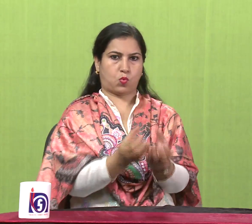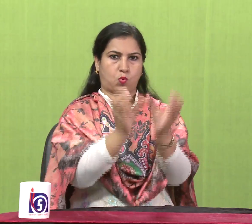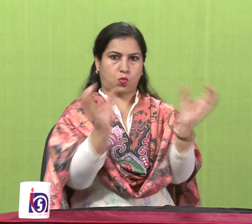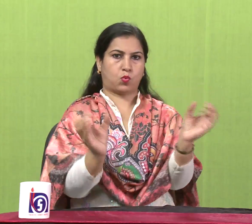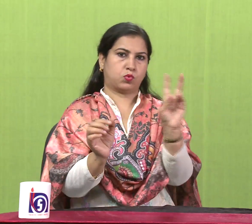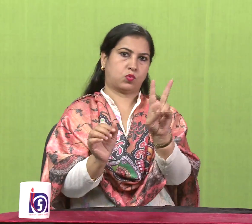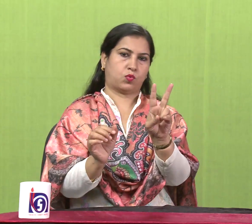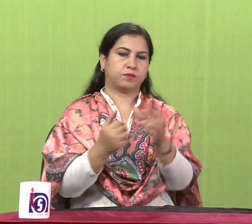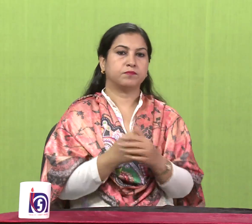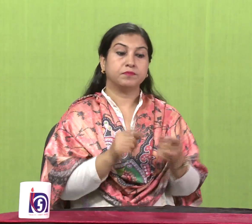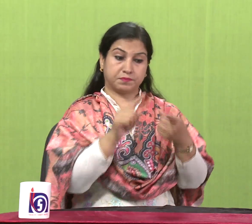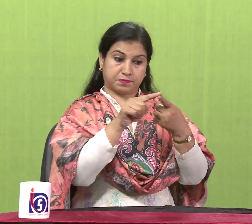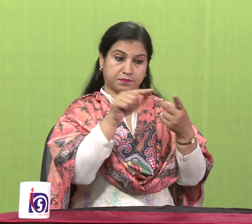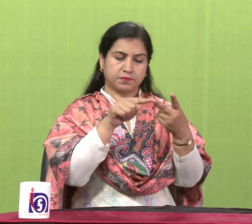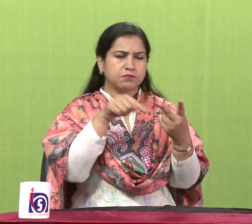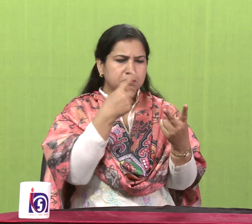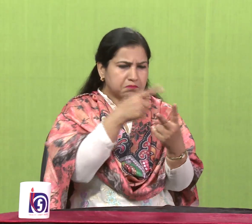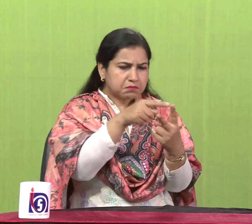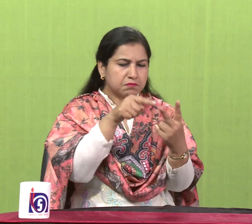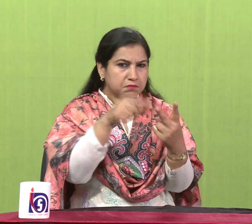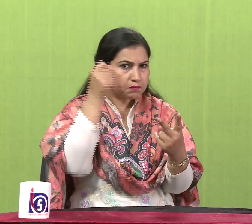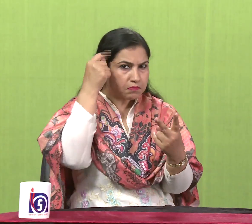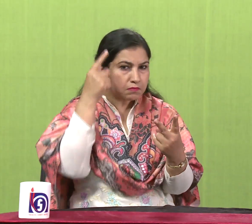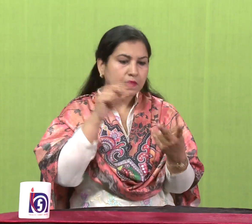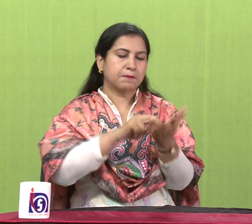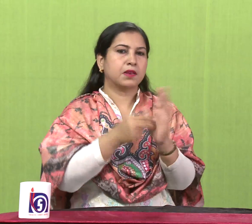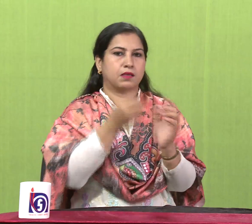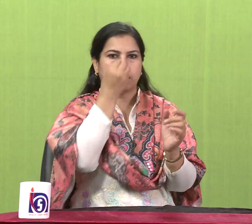to understand its meaning easily: